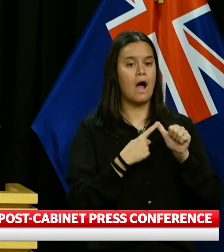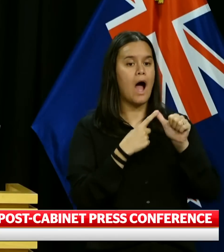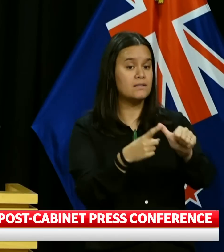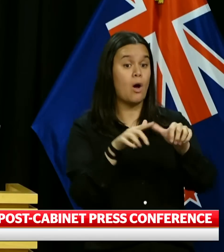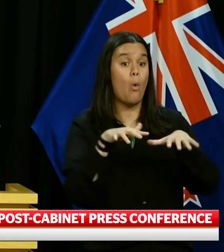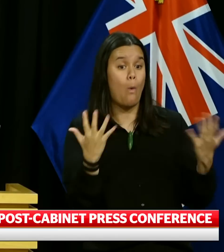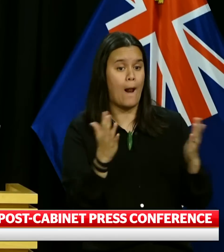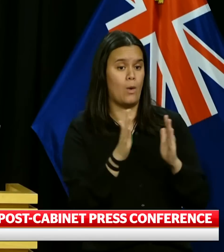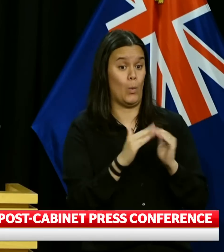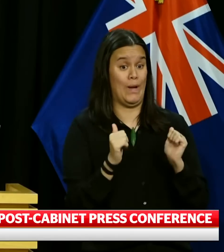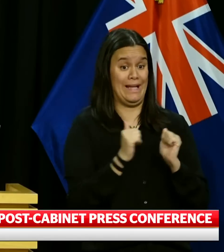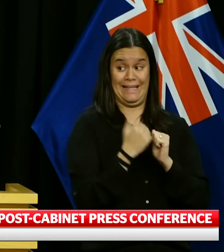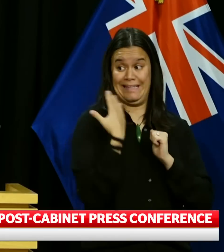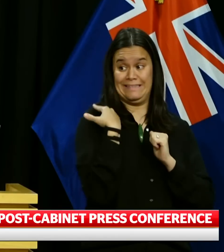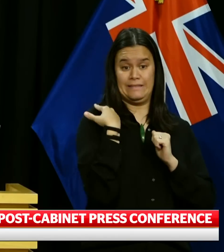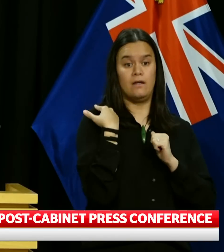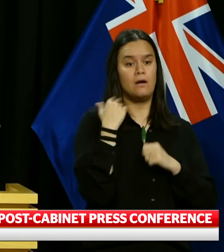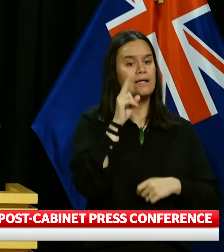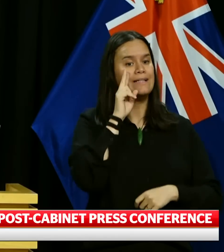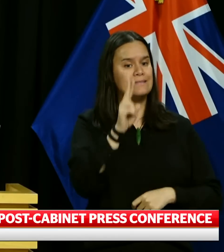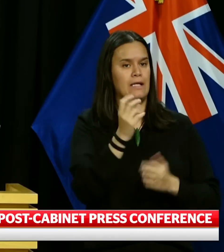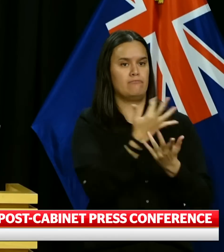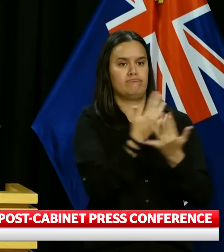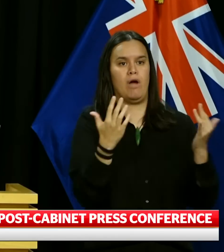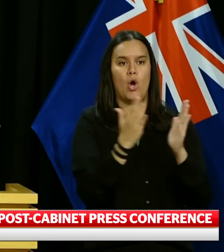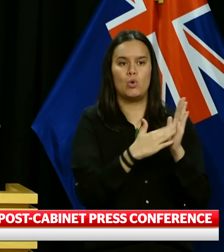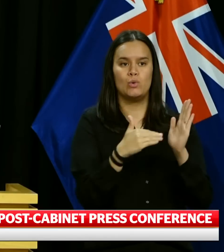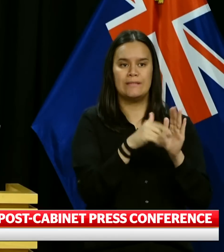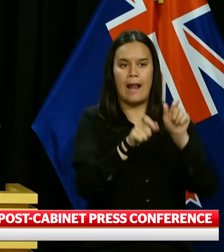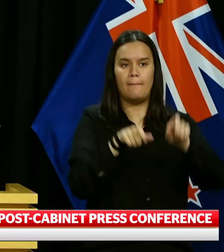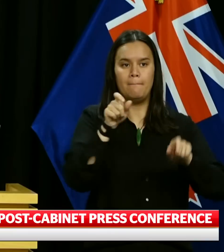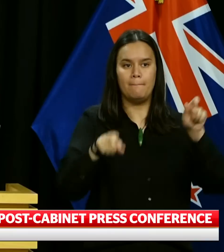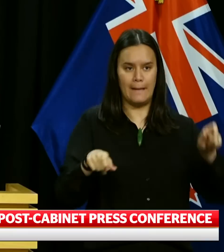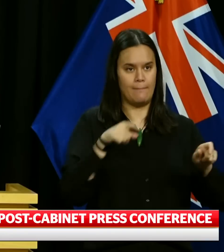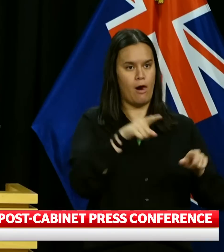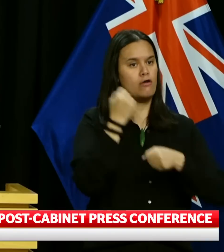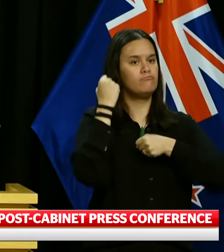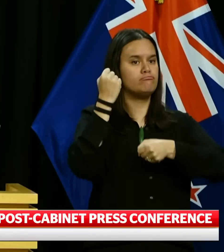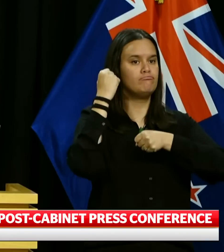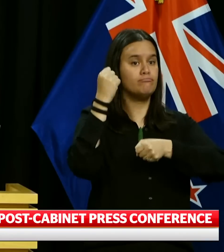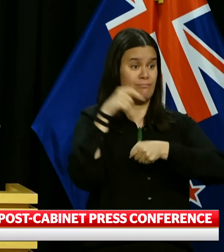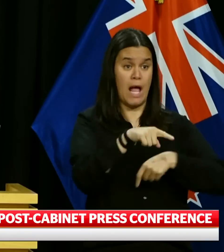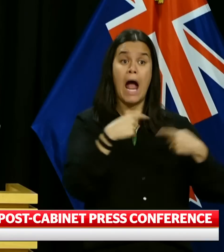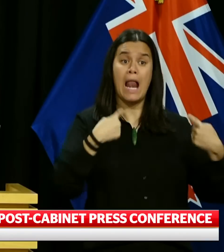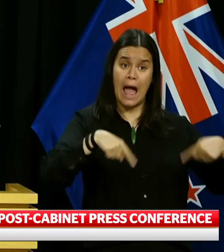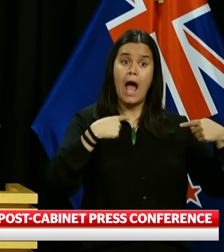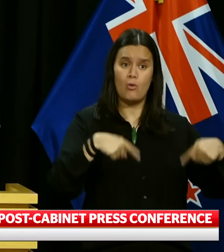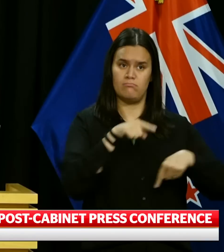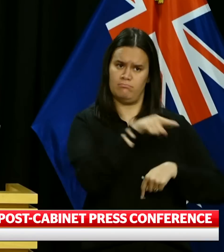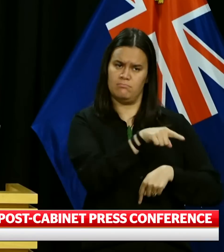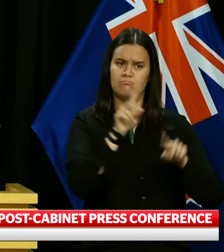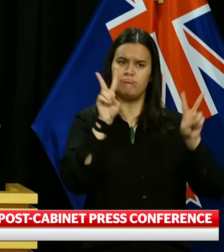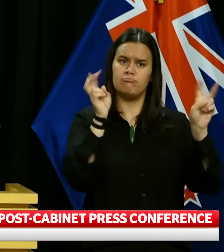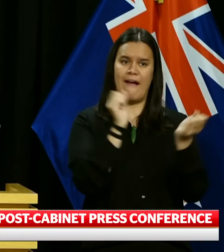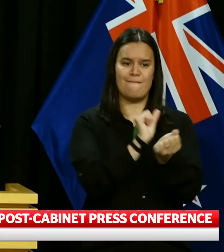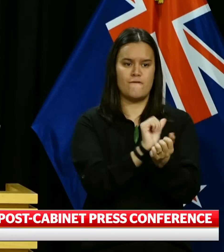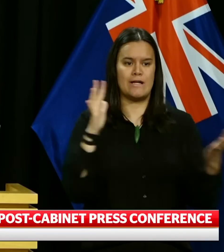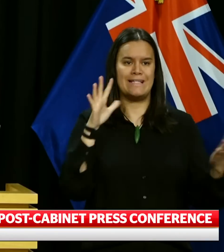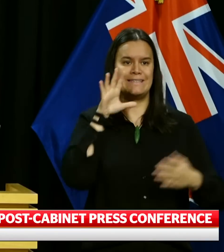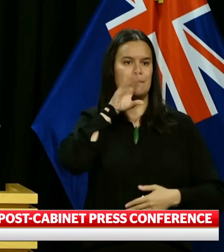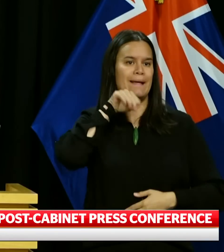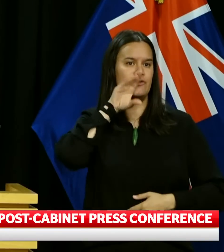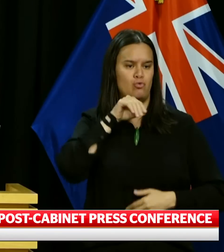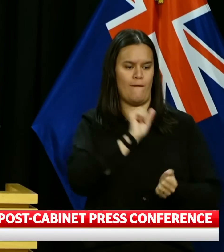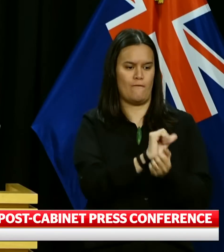was a significant number of New Zealanders exercising their right to free speech, doing so in a way that was